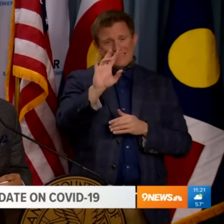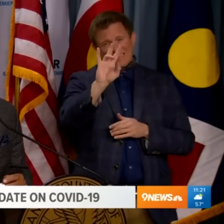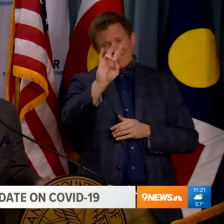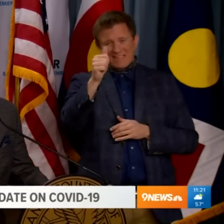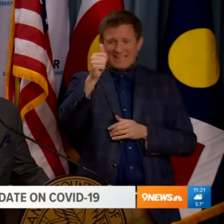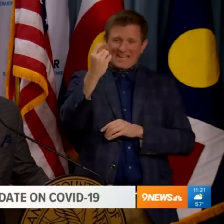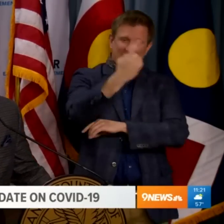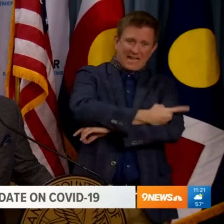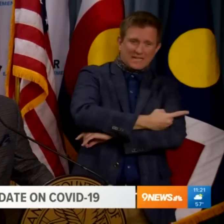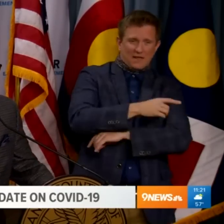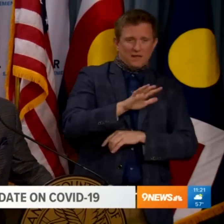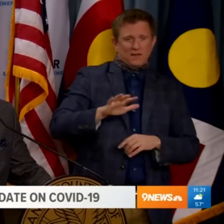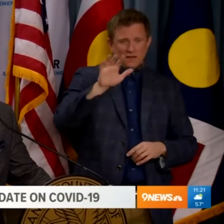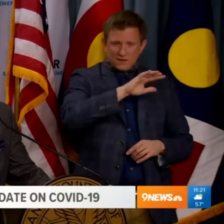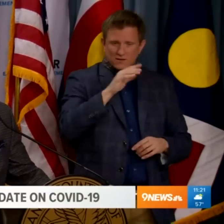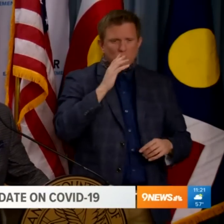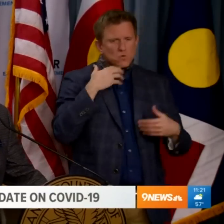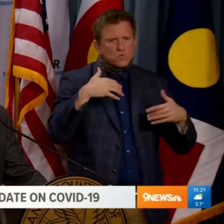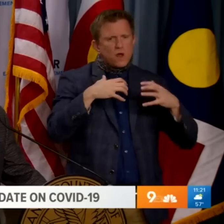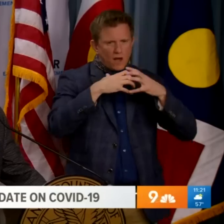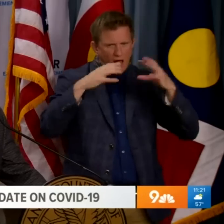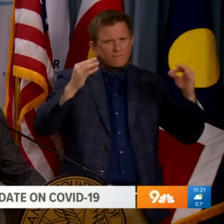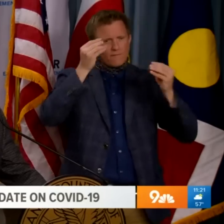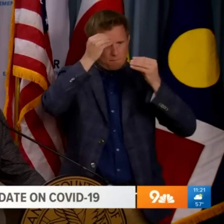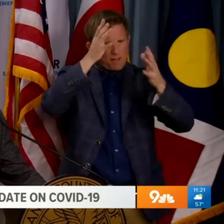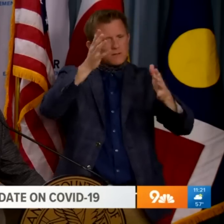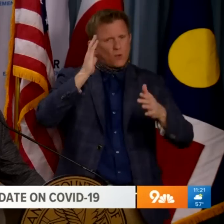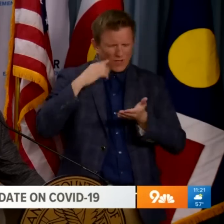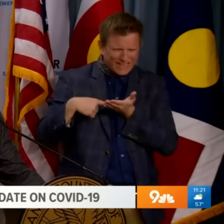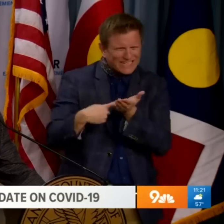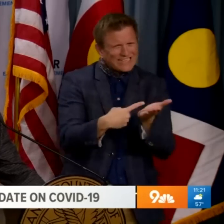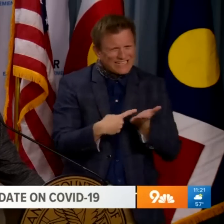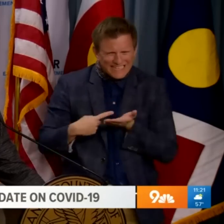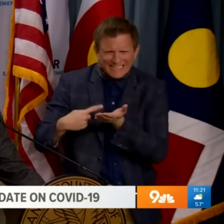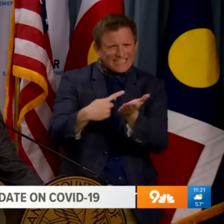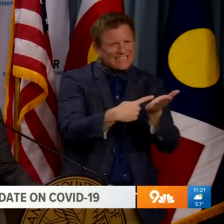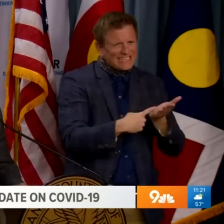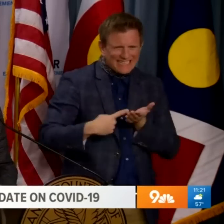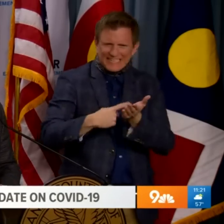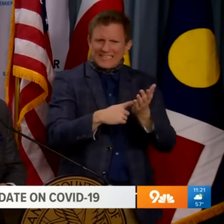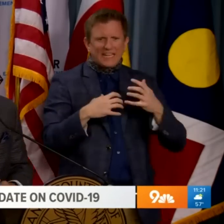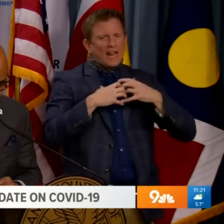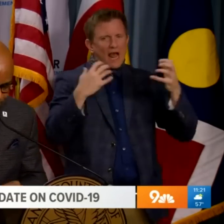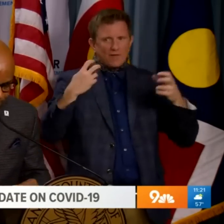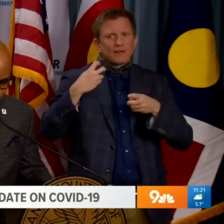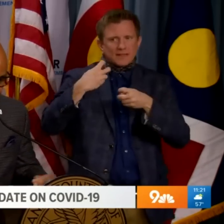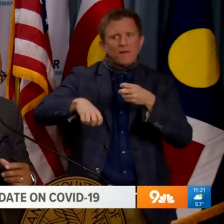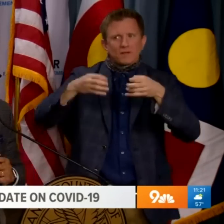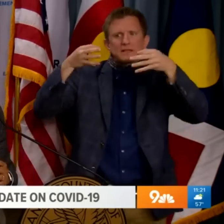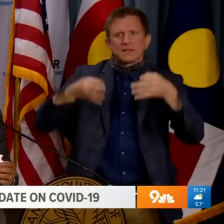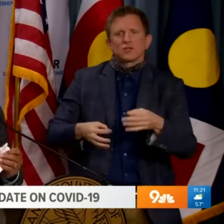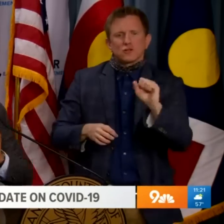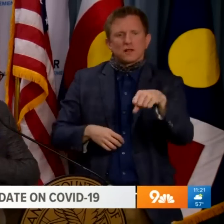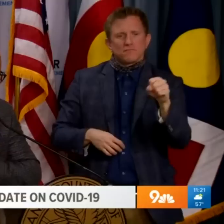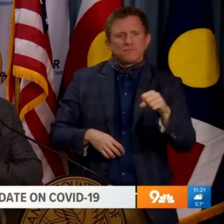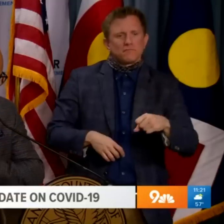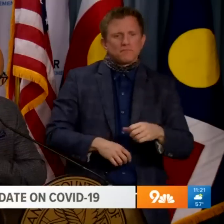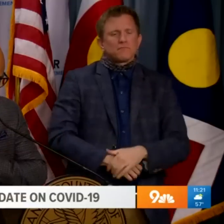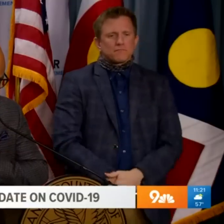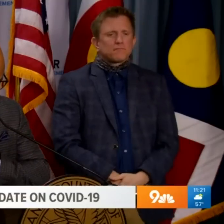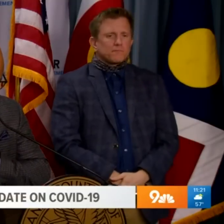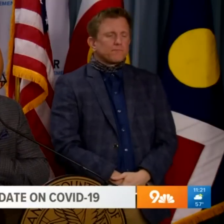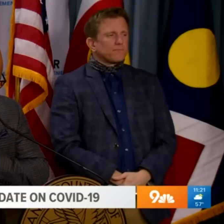his team and I will huddle along with the other team here. We'll talk to the governor. We got to talk to the regional leadership as well. So a lot of work has